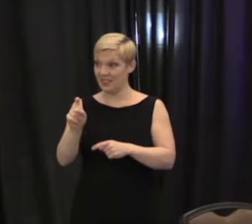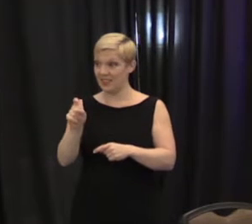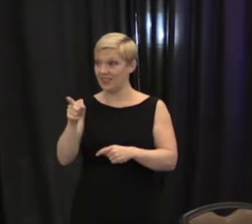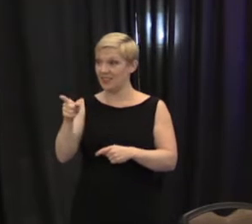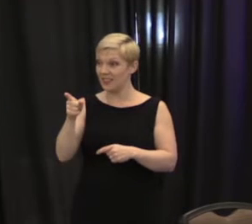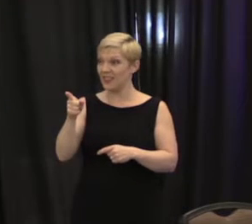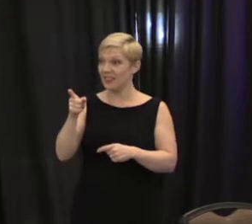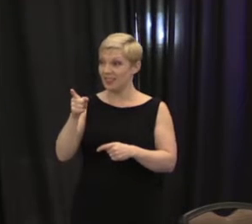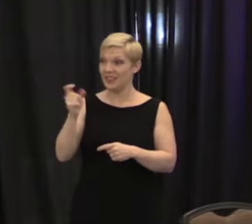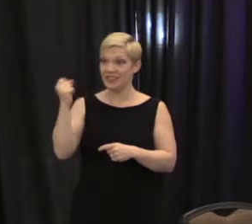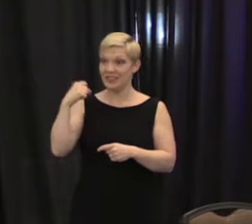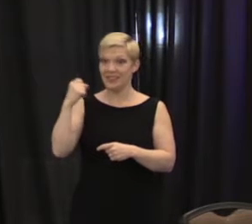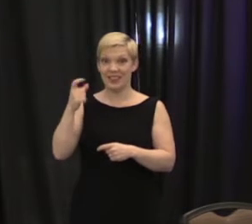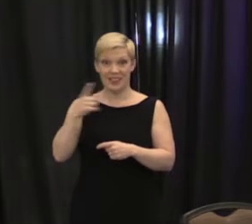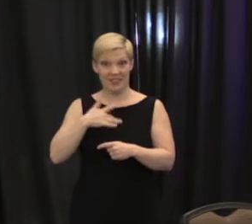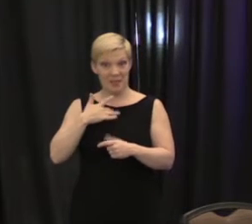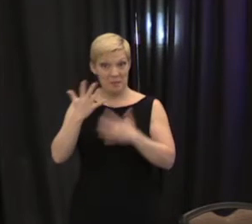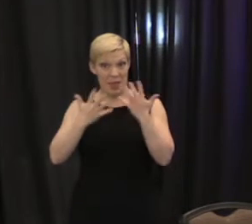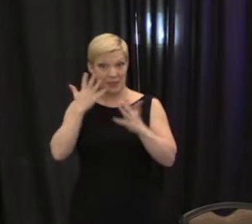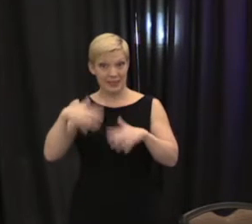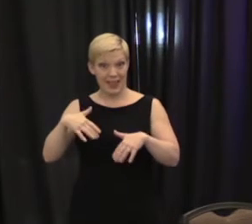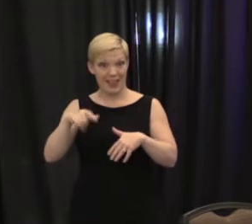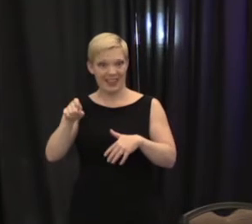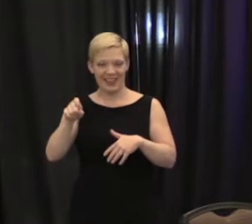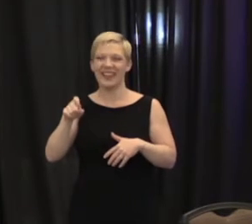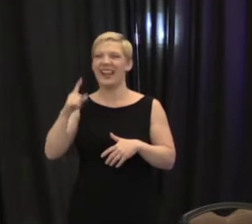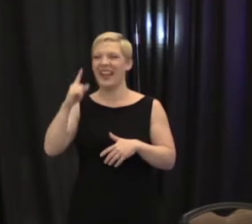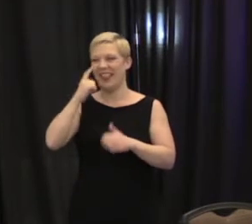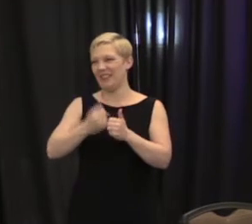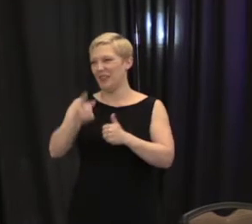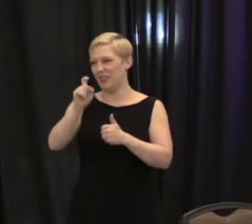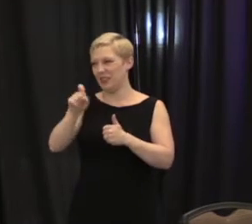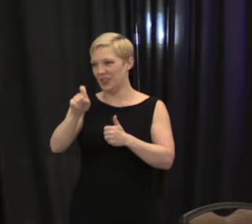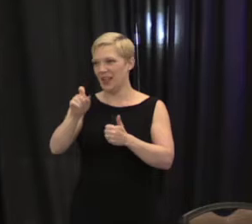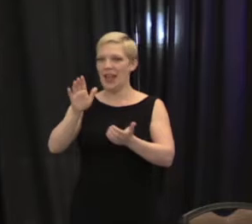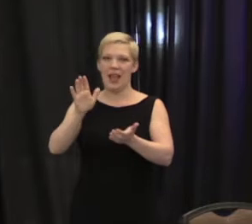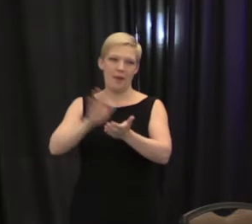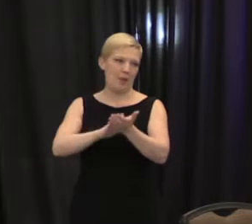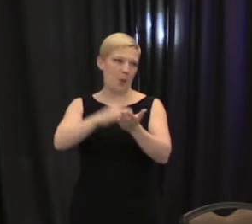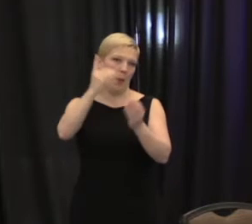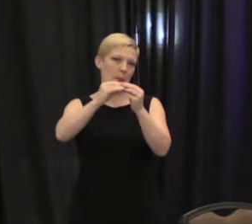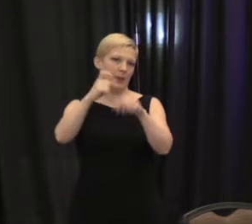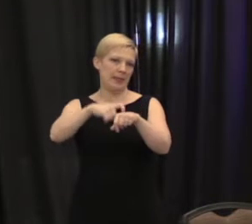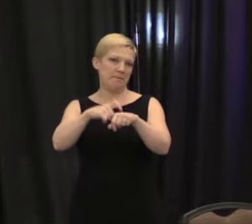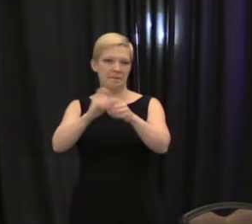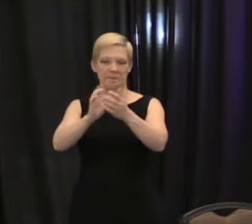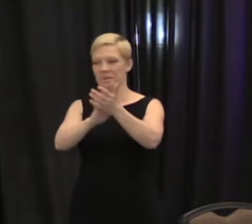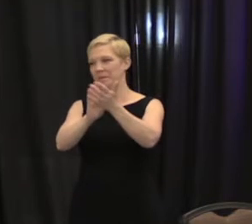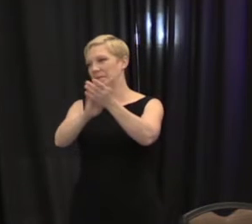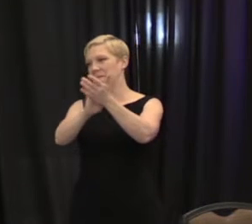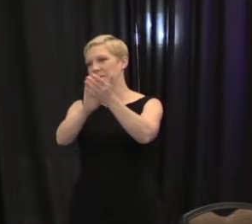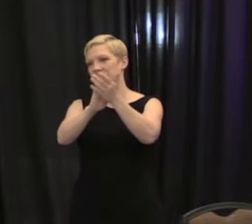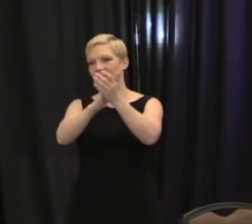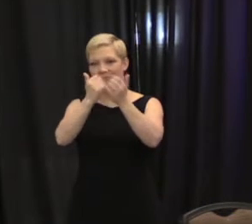feel embarrassed yet? I think everybody should applaud everybody one more time, please.